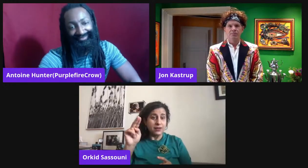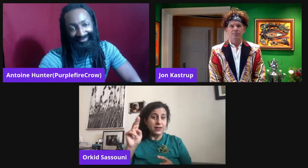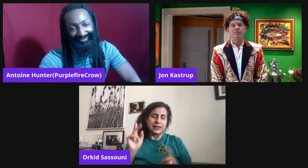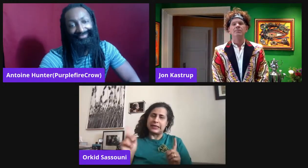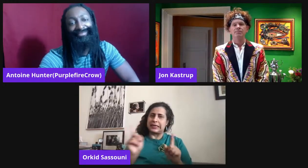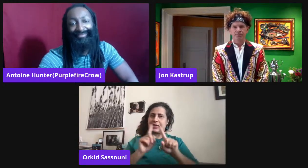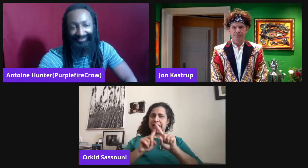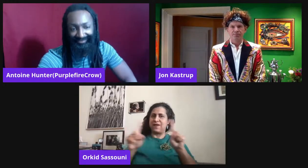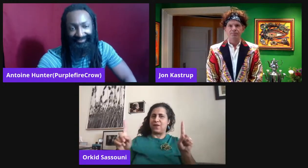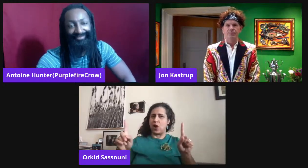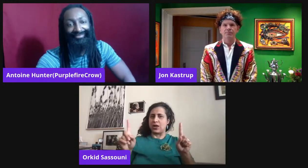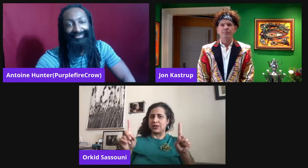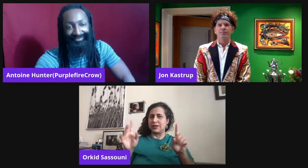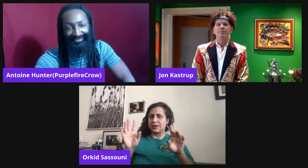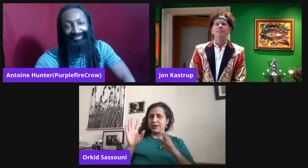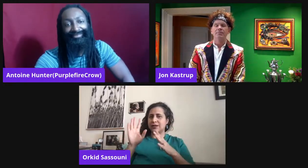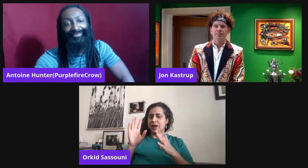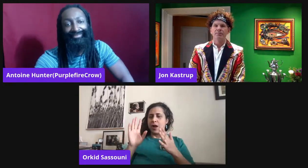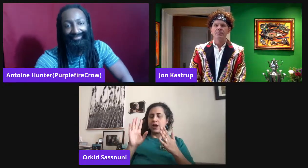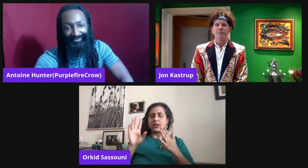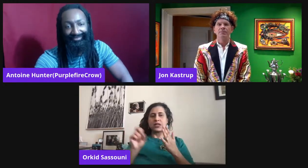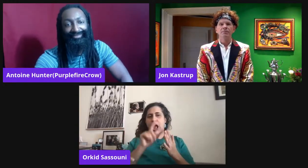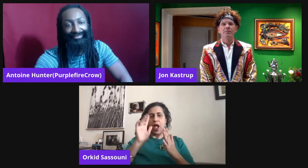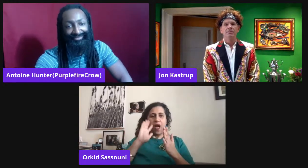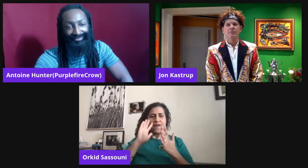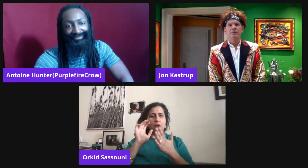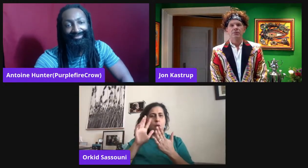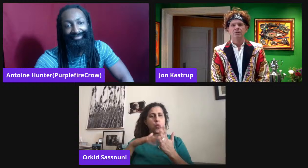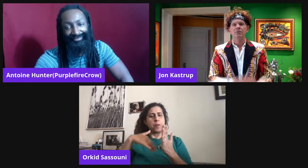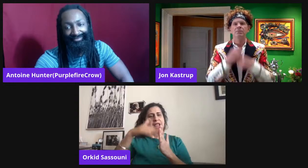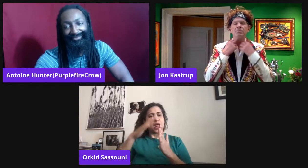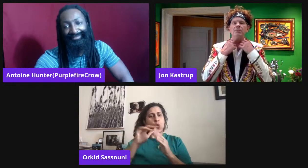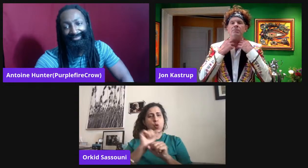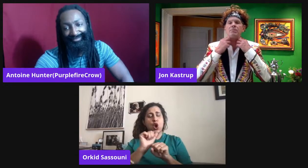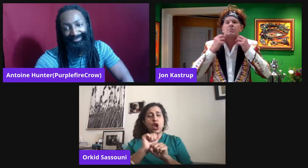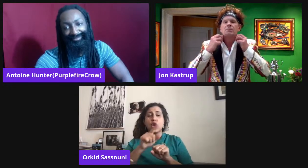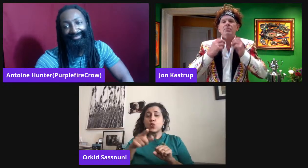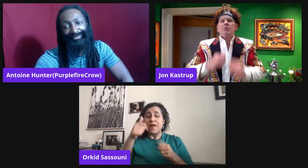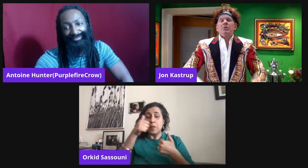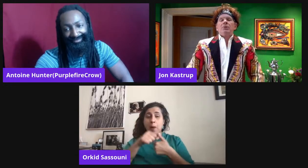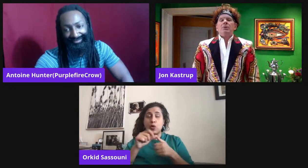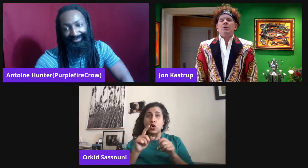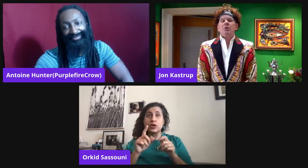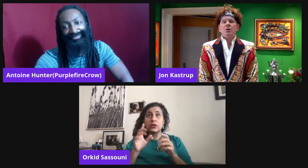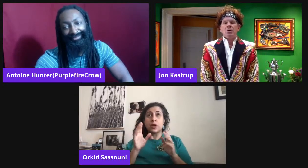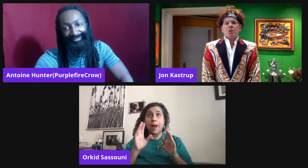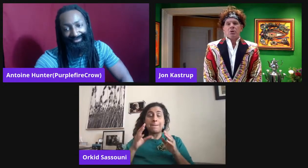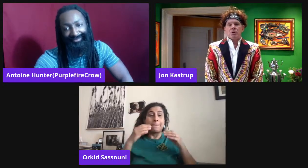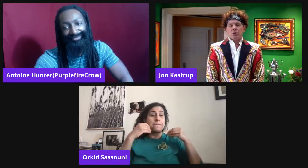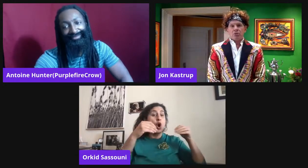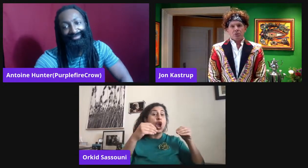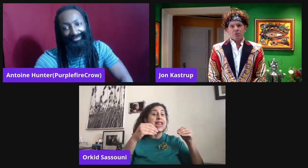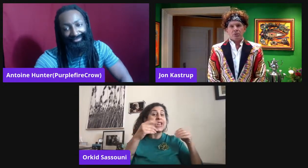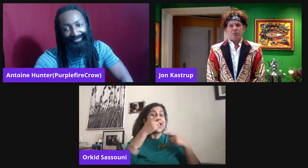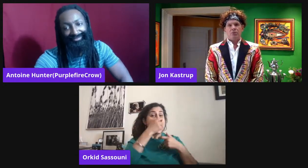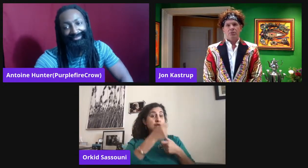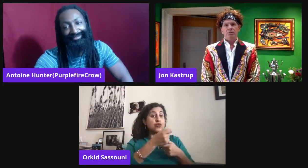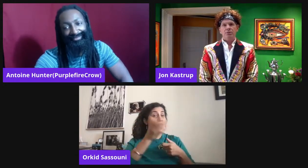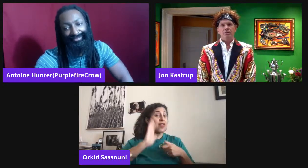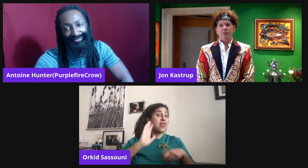Derek, and several deaf artists who did